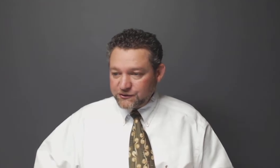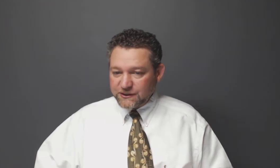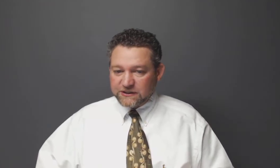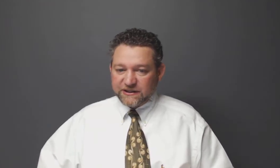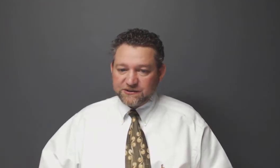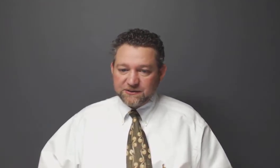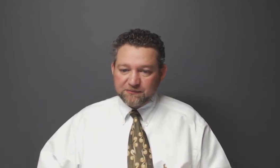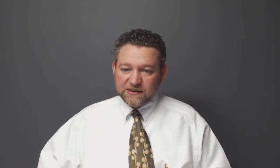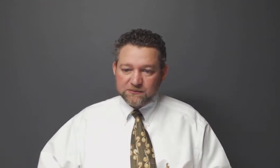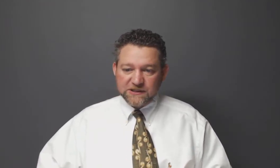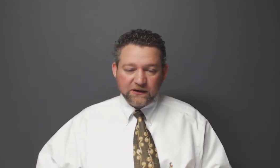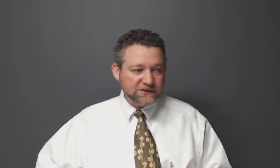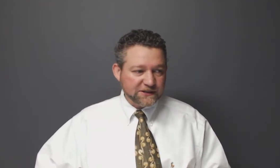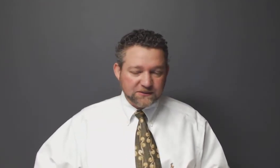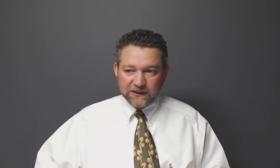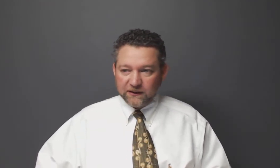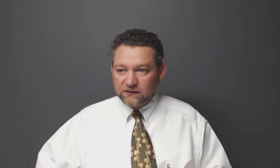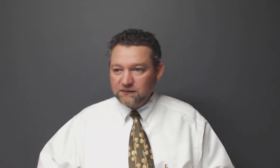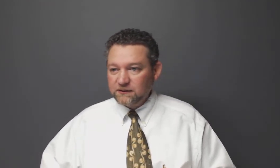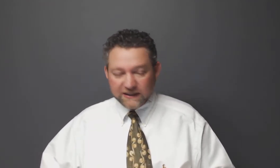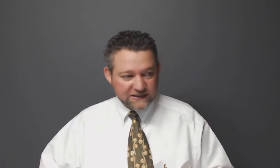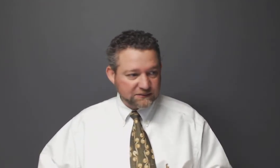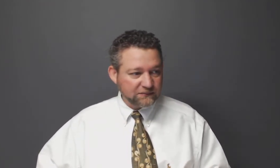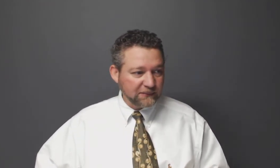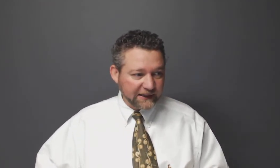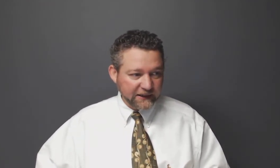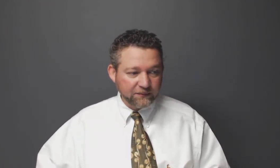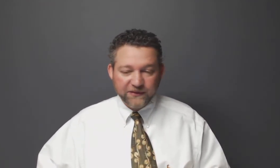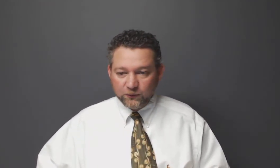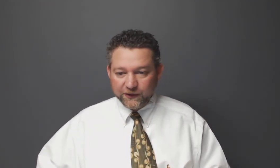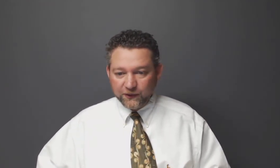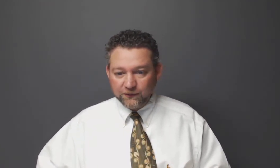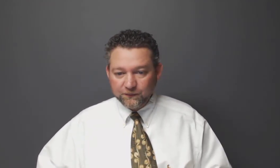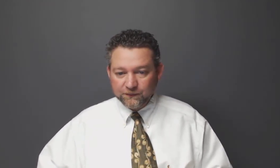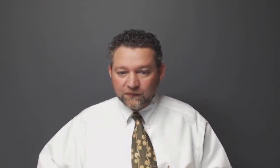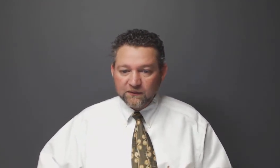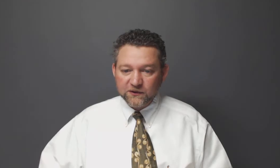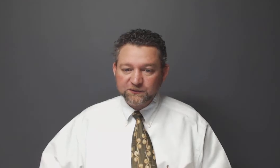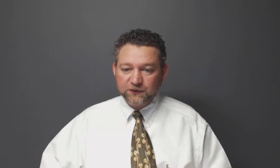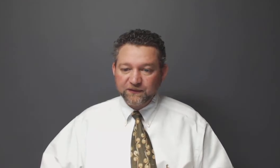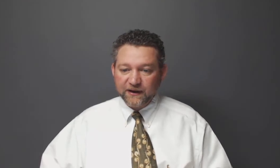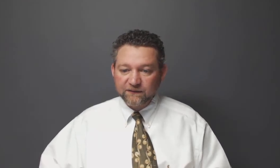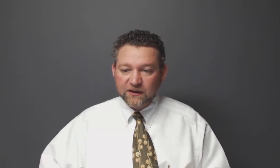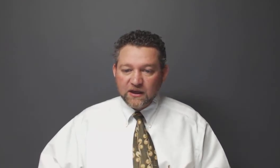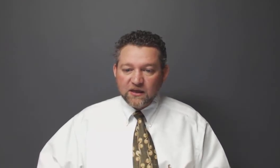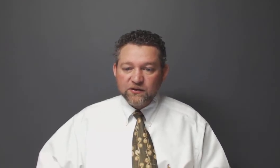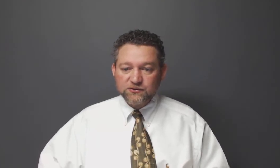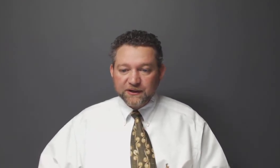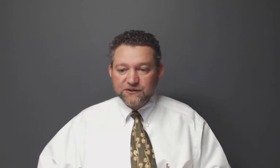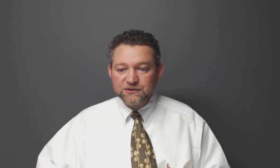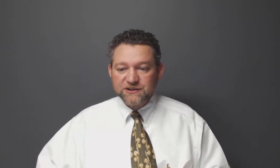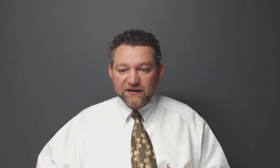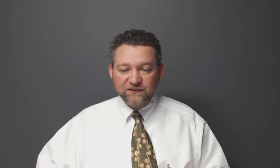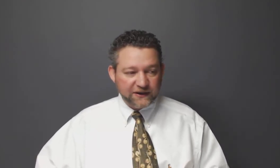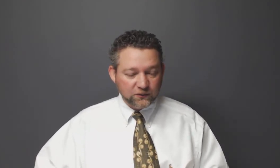the strangers shall submit themselves unto me. Yes, millennium, they will. Verse 45, the strangers shall fade